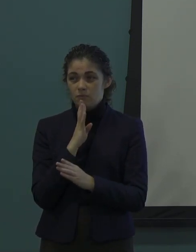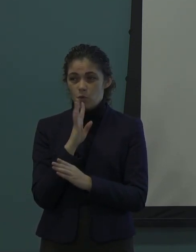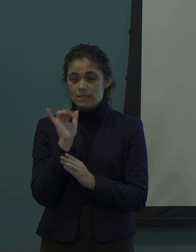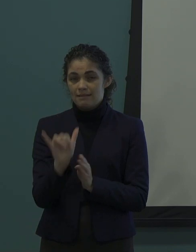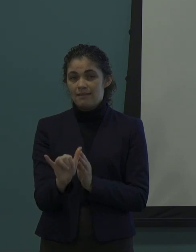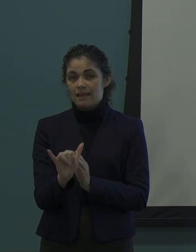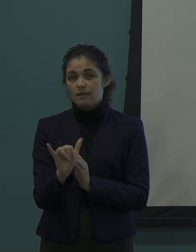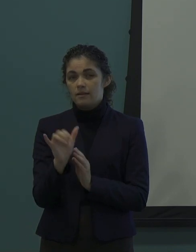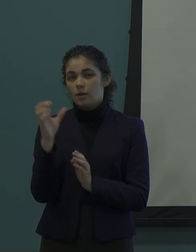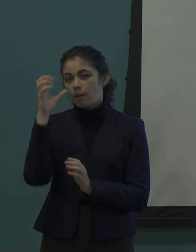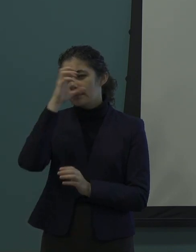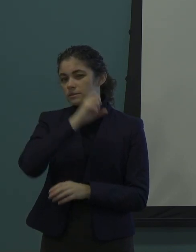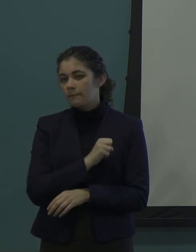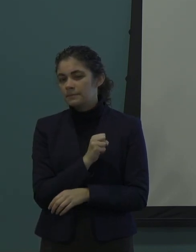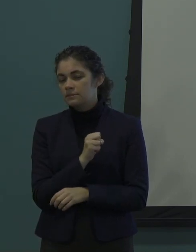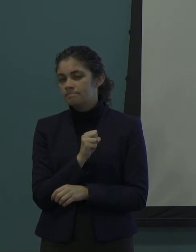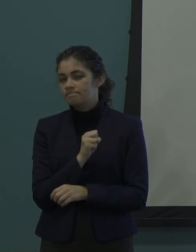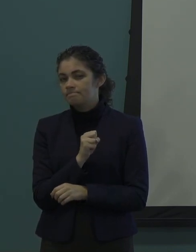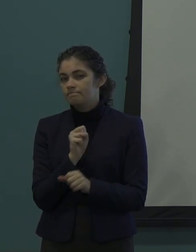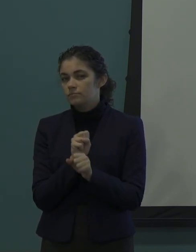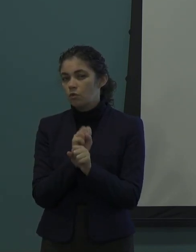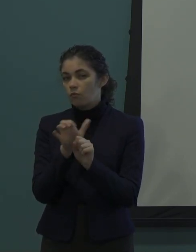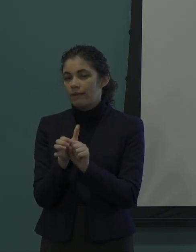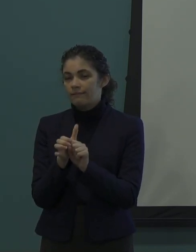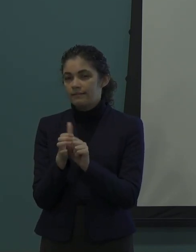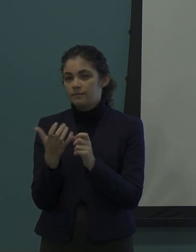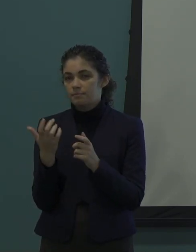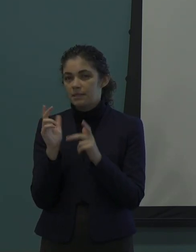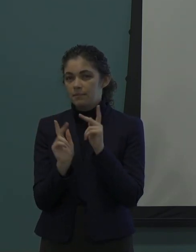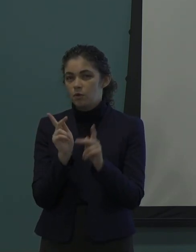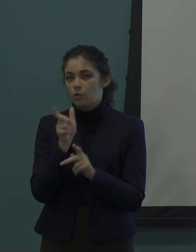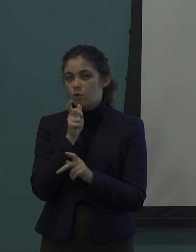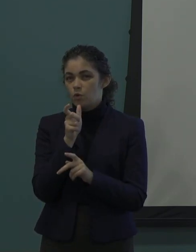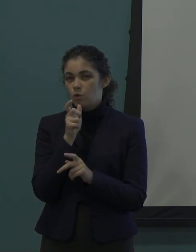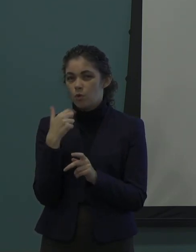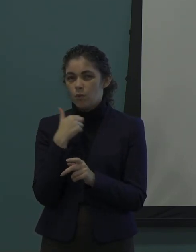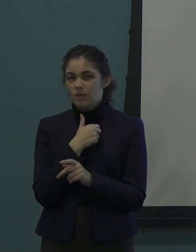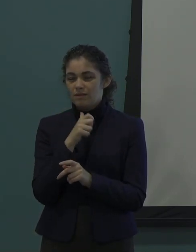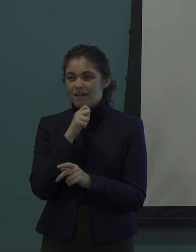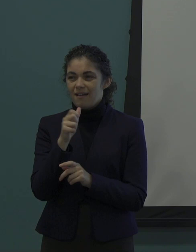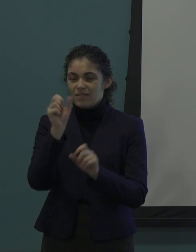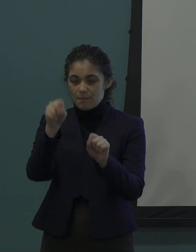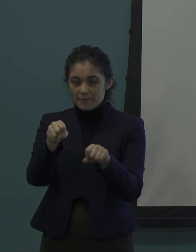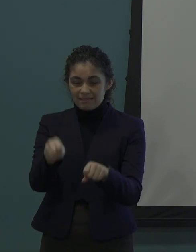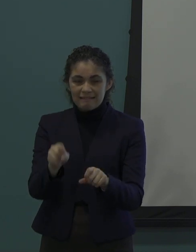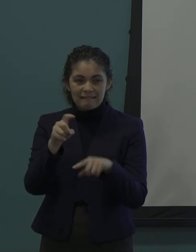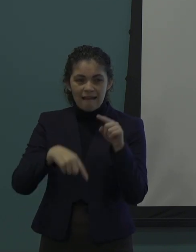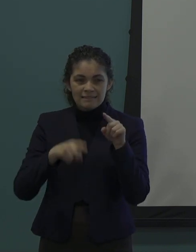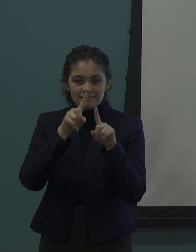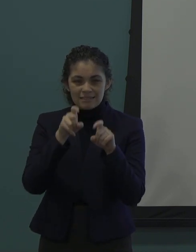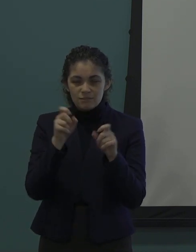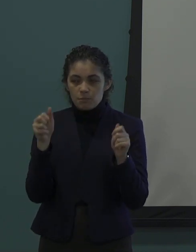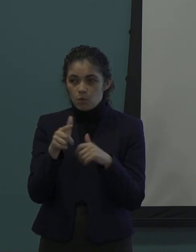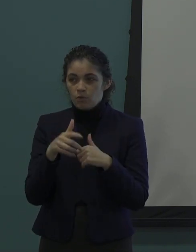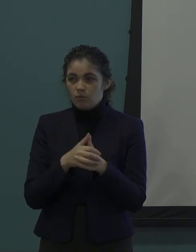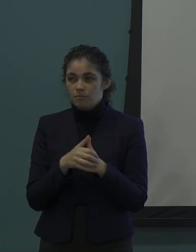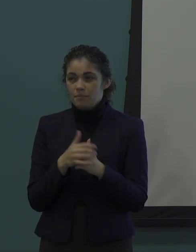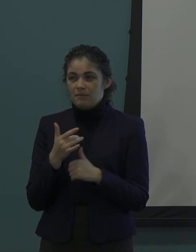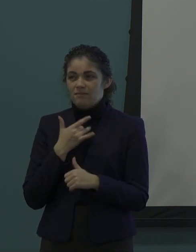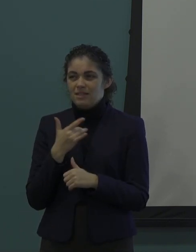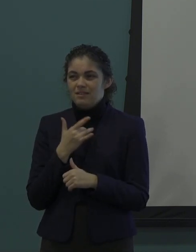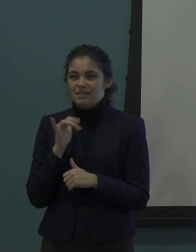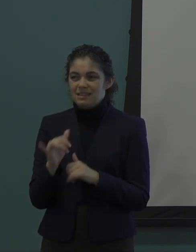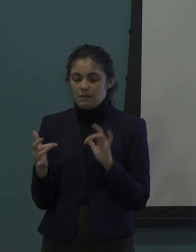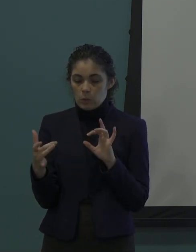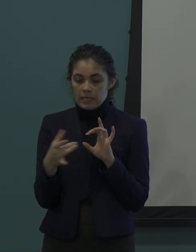what we call presumptive cases, which are people for whom we don't have the ability to test, that they have